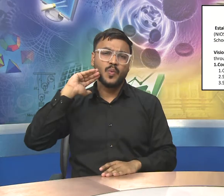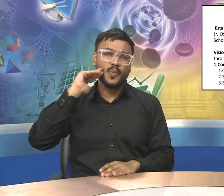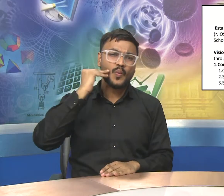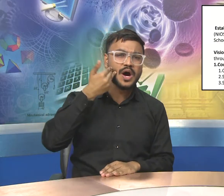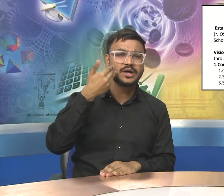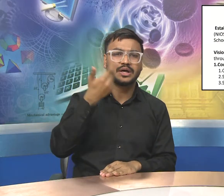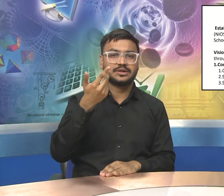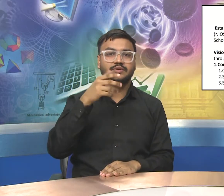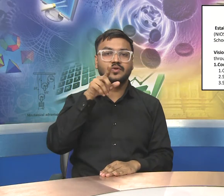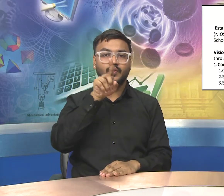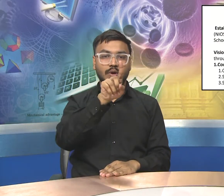NIOS,